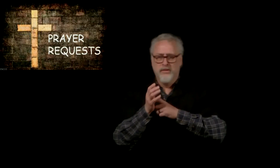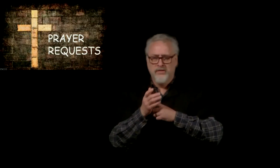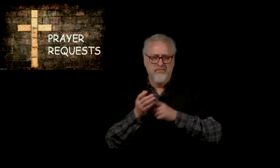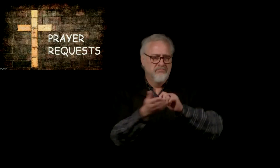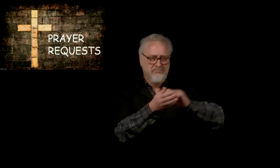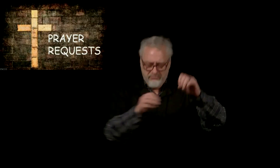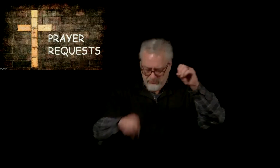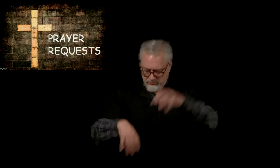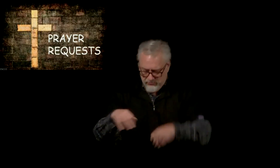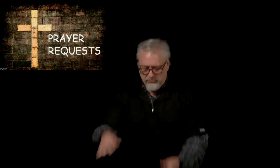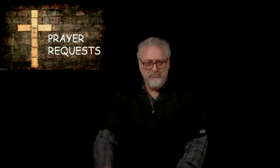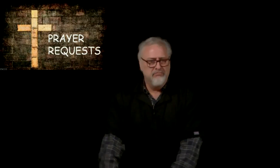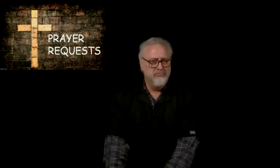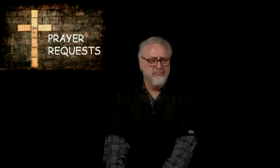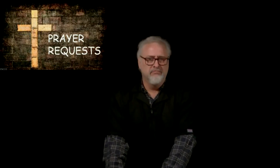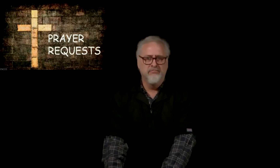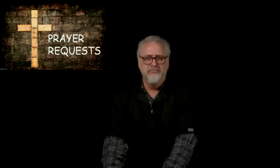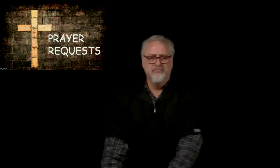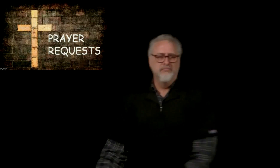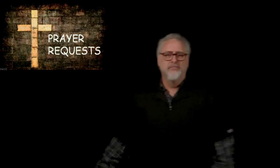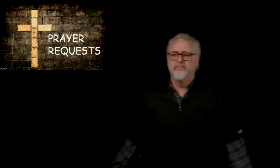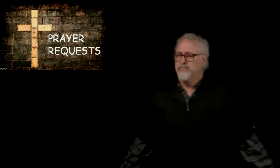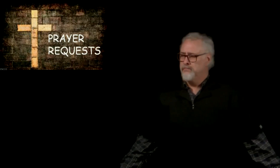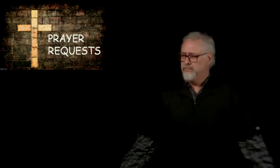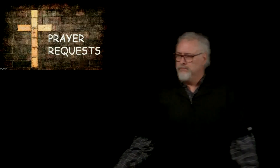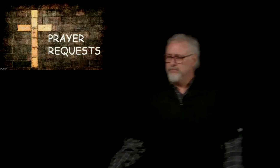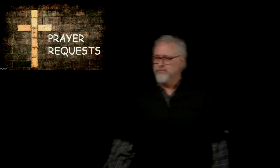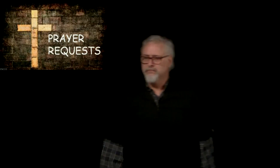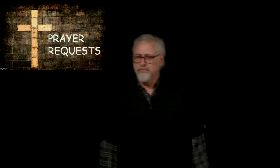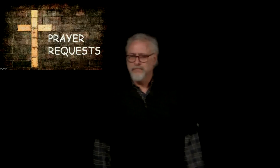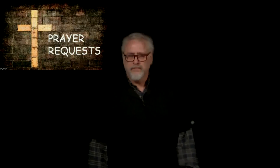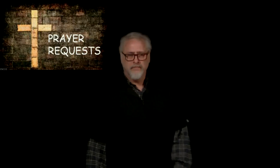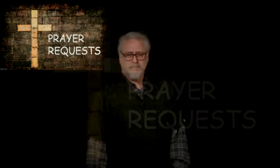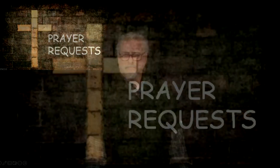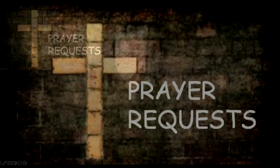Okay, now we have prayer requests. If you want to jot down your prayers, we'll collect those.